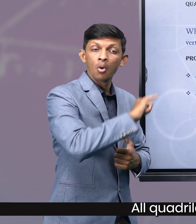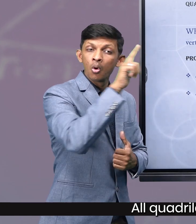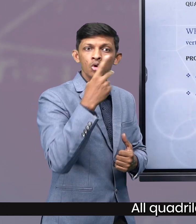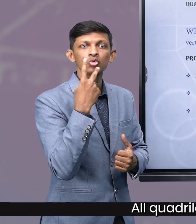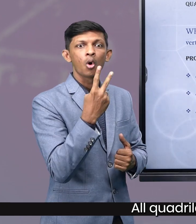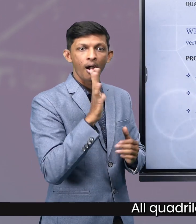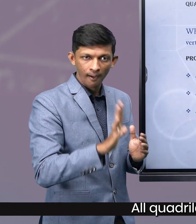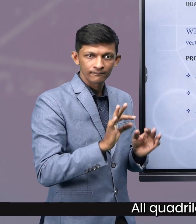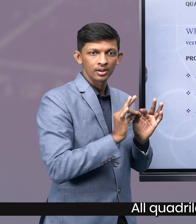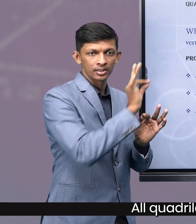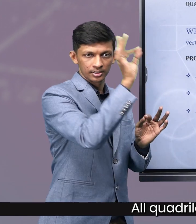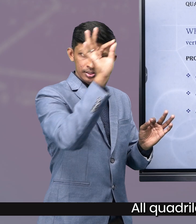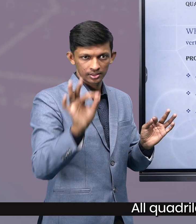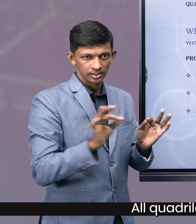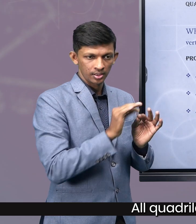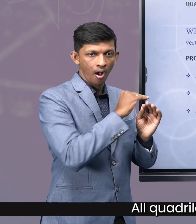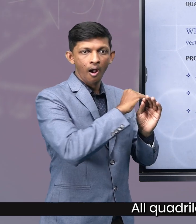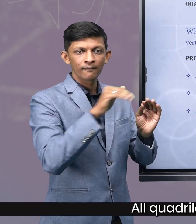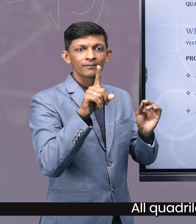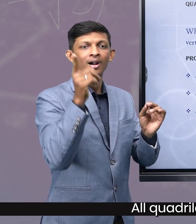All quadrilaterals have 2 diagonals.